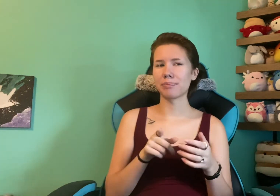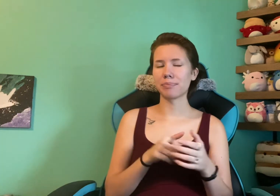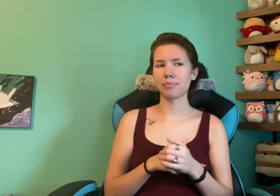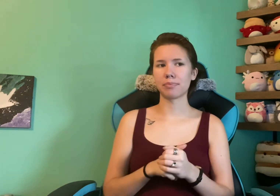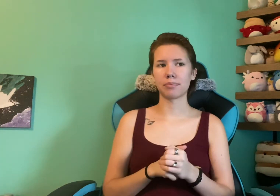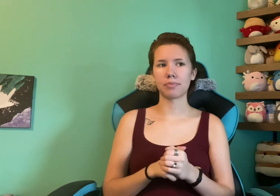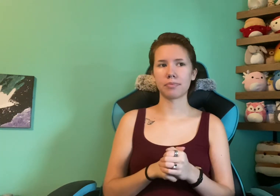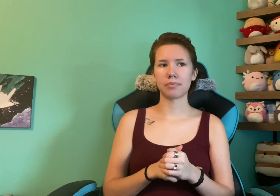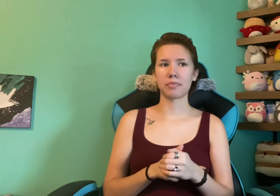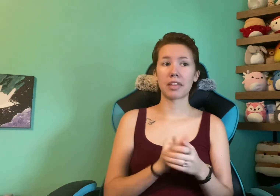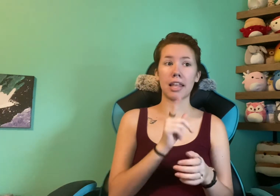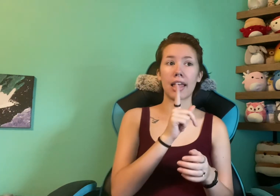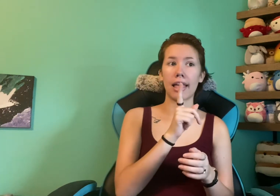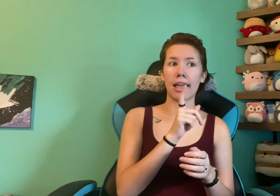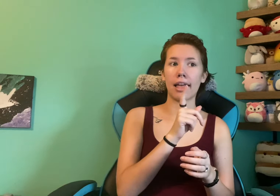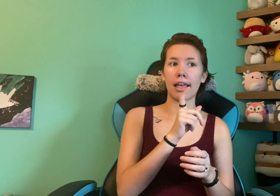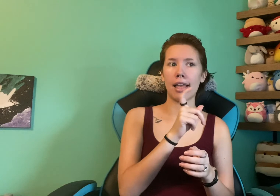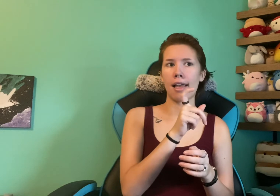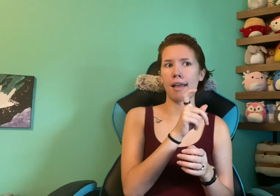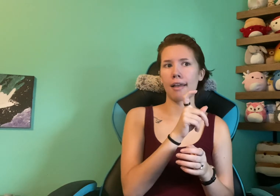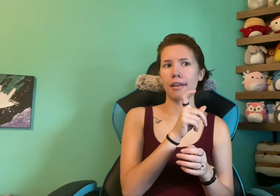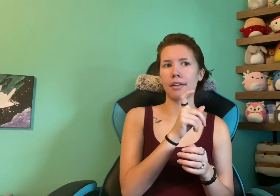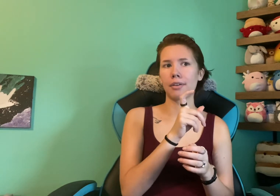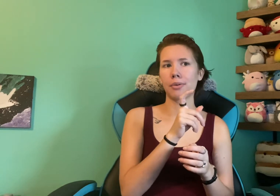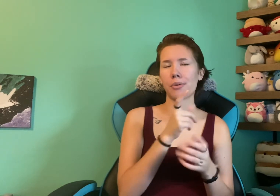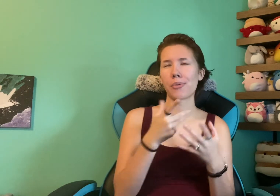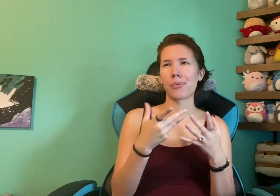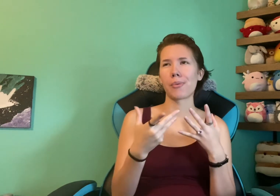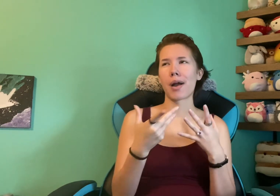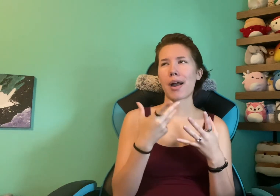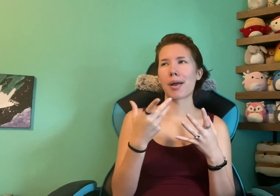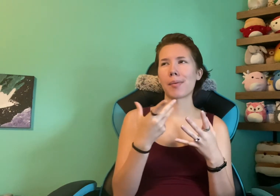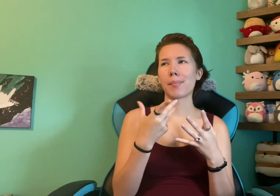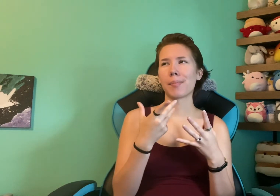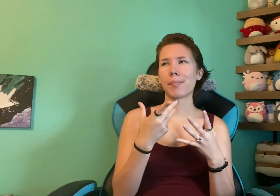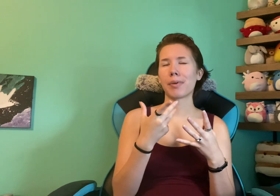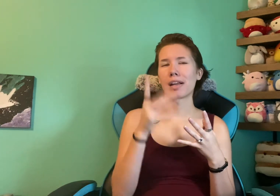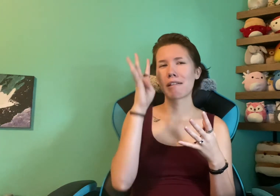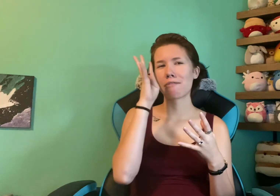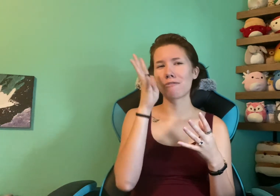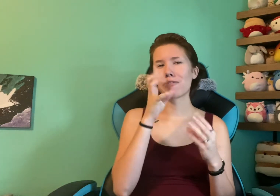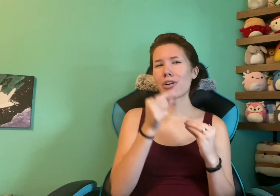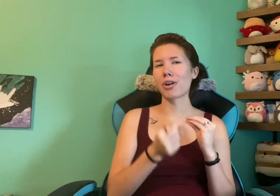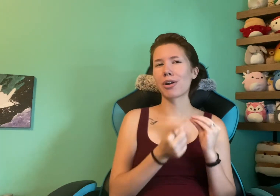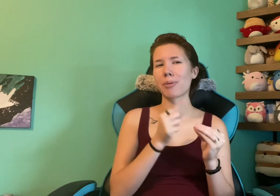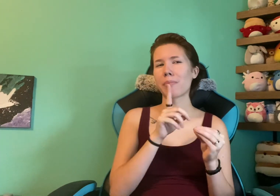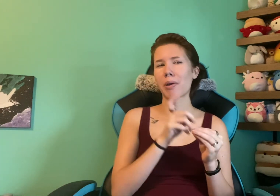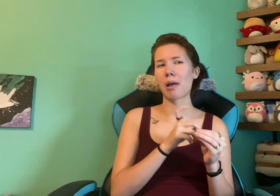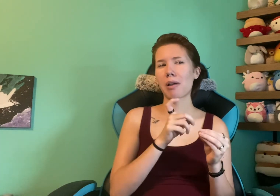Y? What can be inferred about X? What does the professor imply about